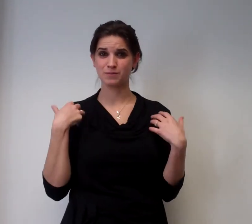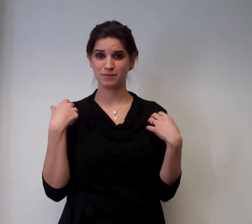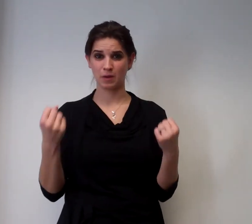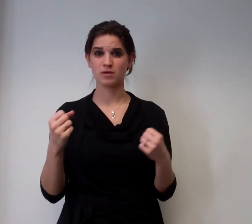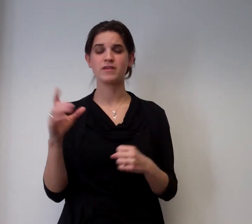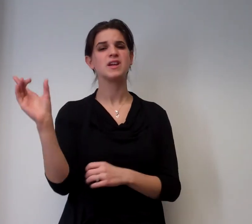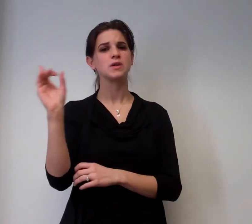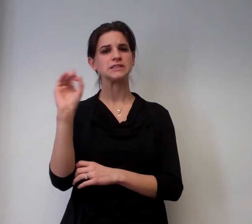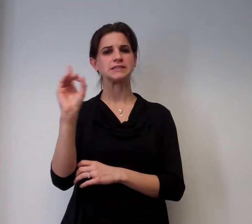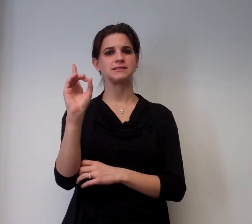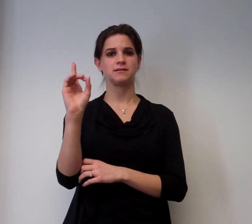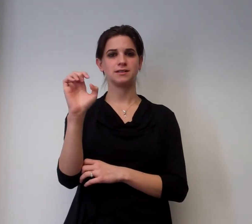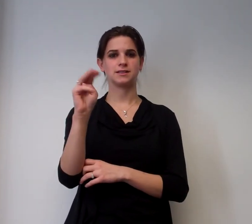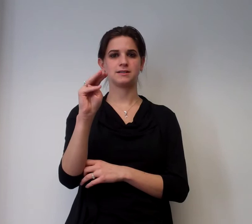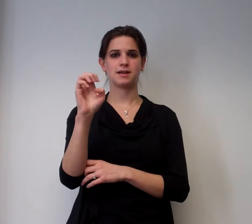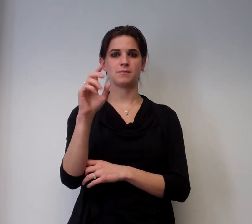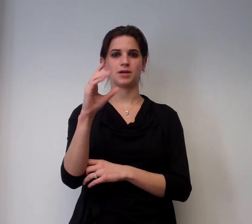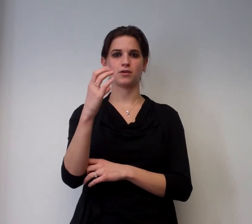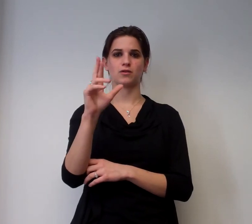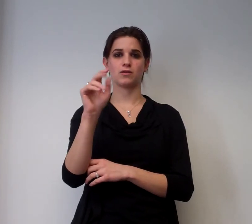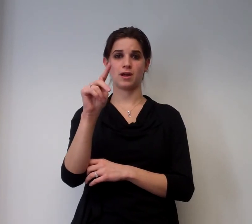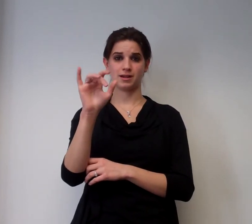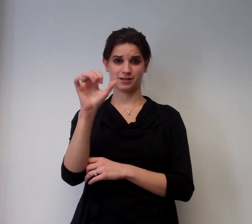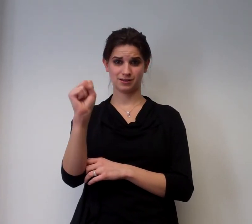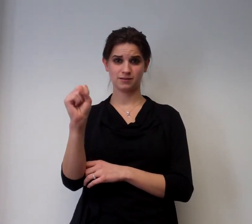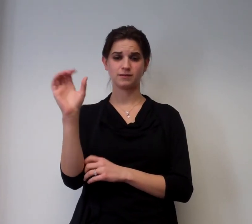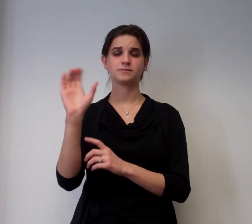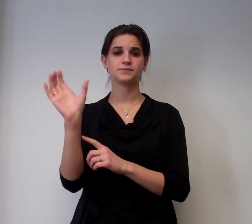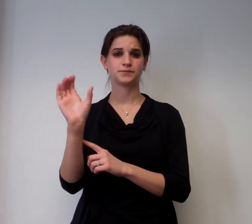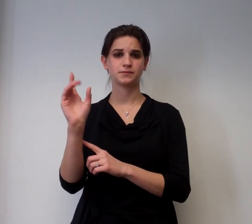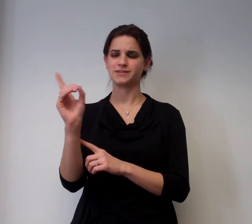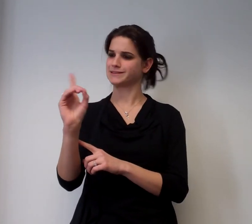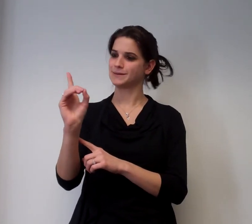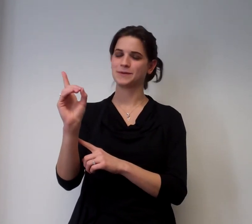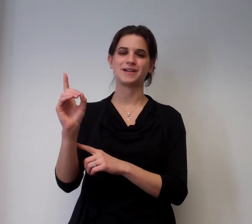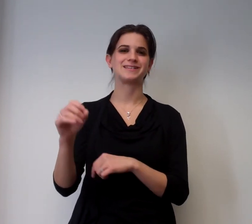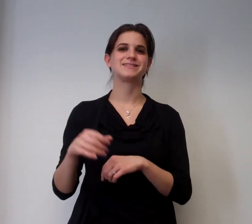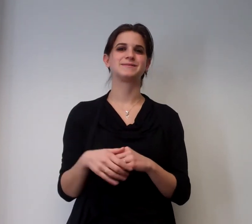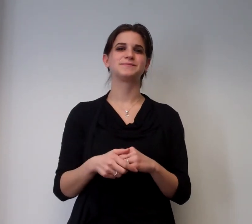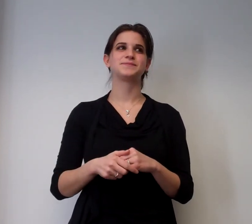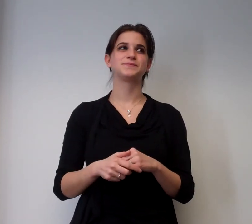Kennedy. And they were really the ones who, more than anything, blocked this legislation.